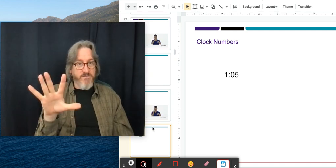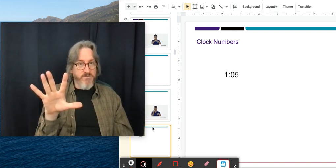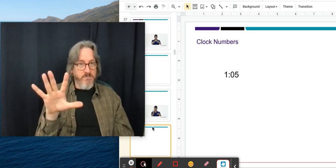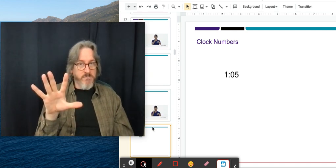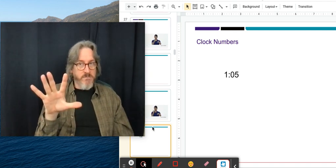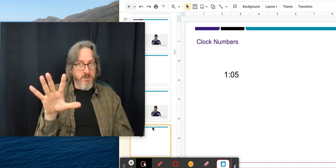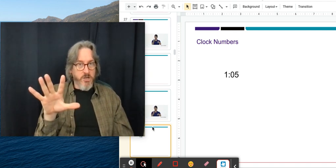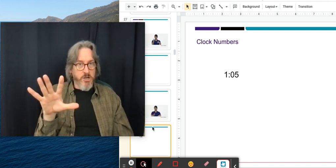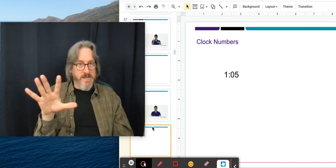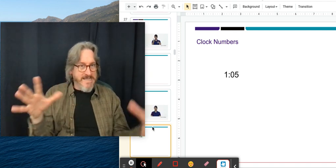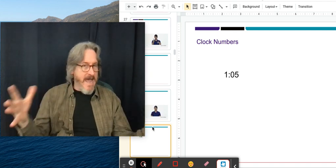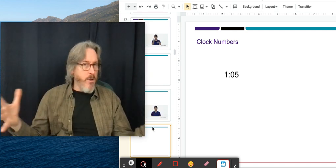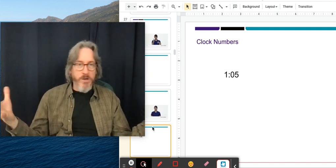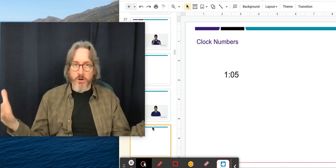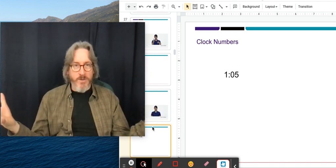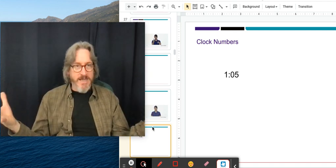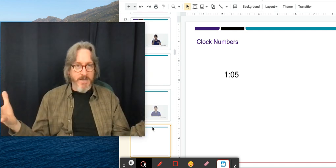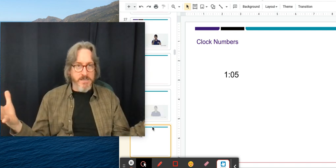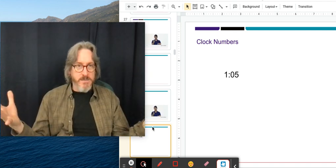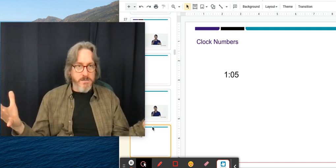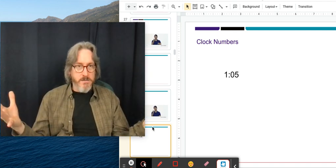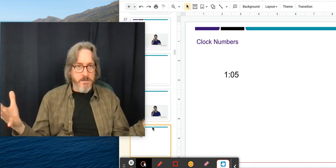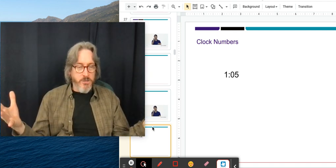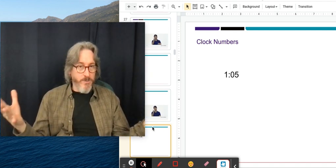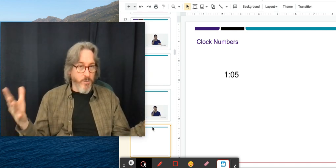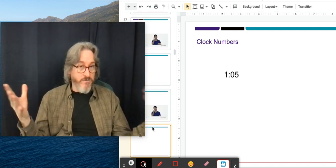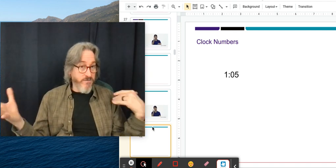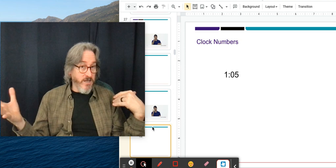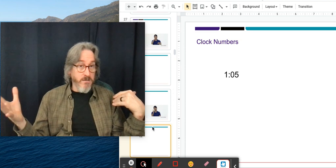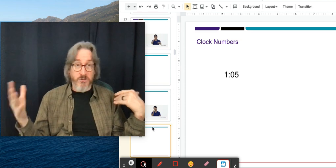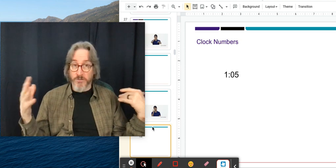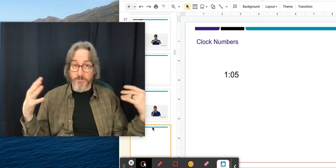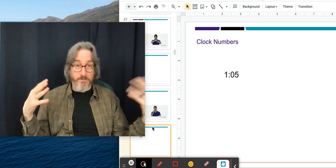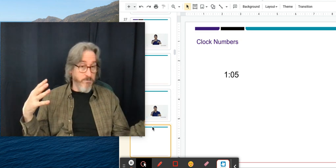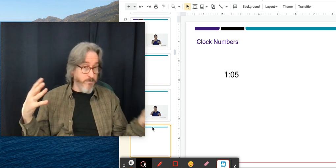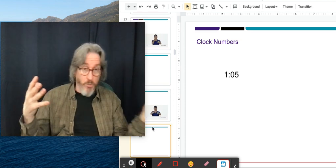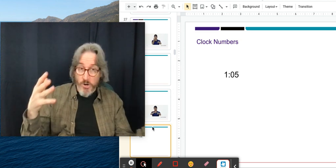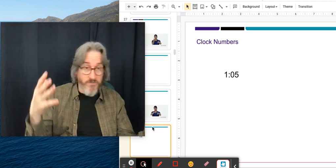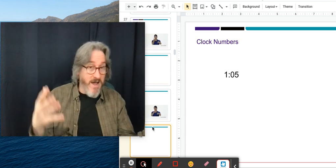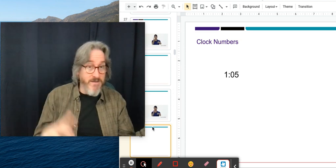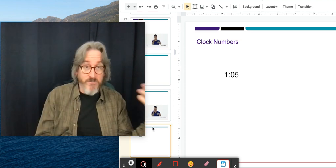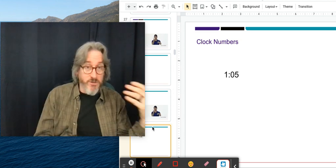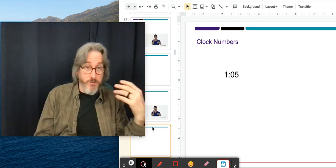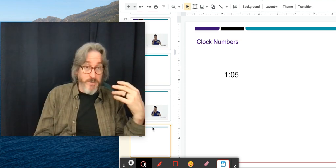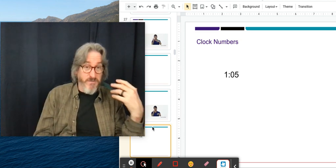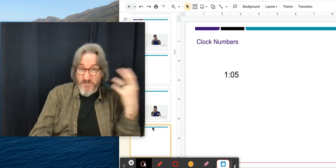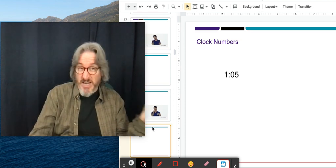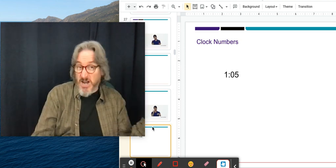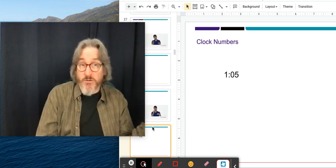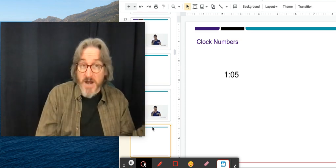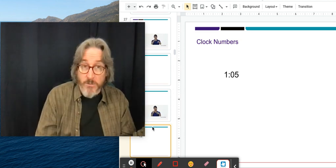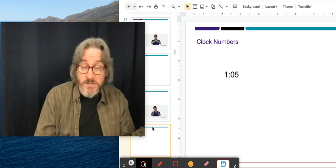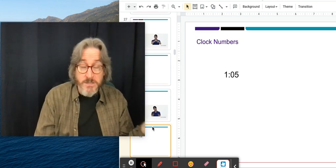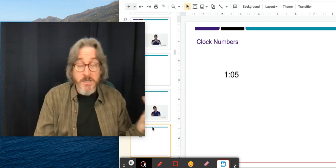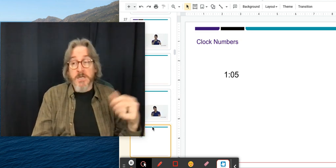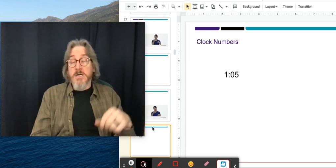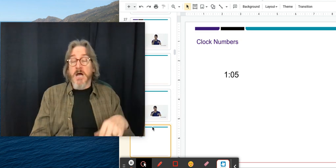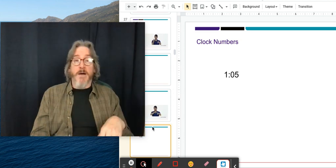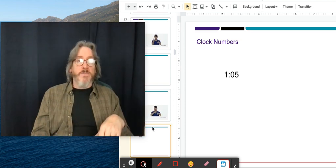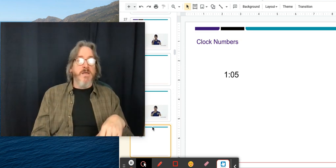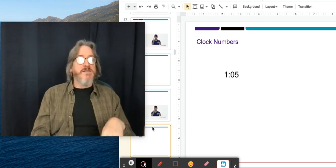115 because that we don't know what that means. Could be 150, could be 105, could be 1500